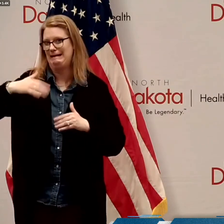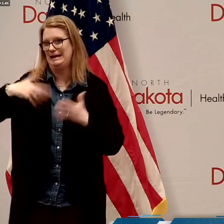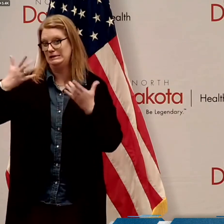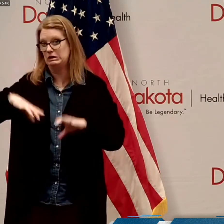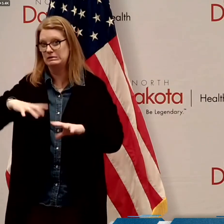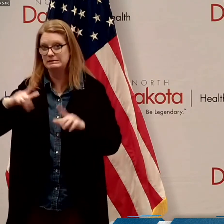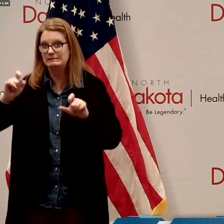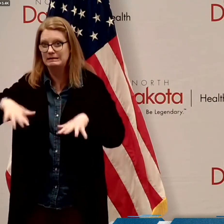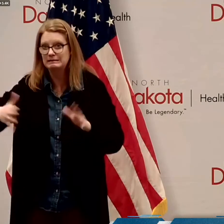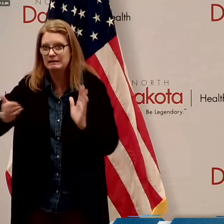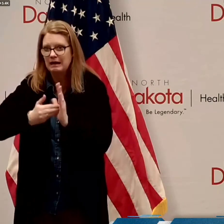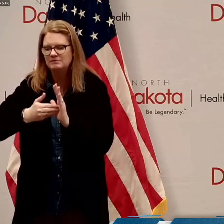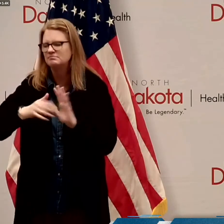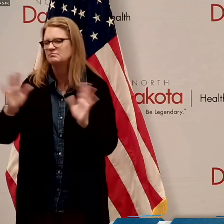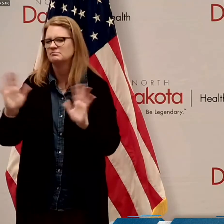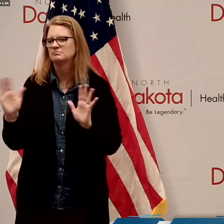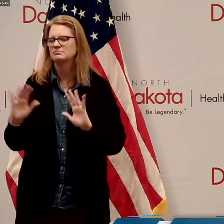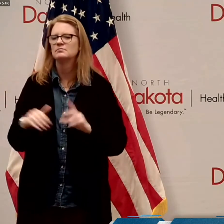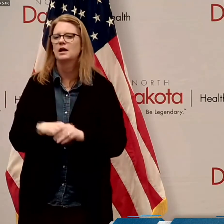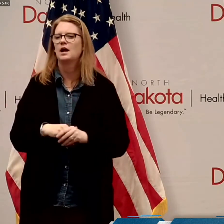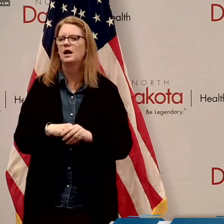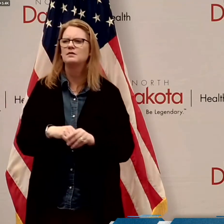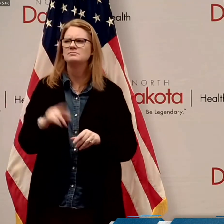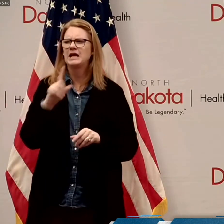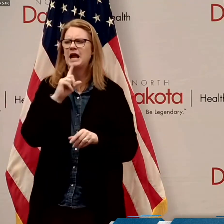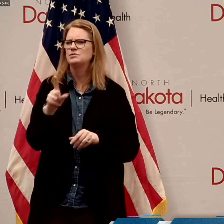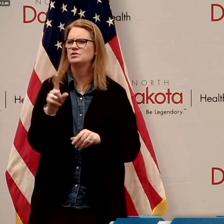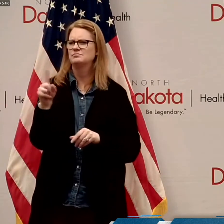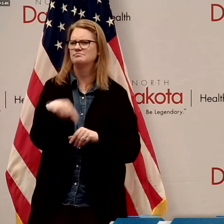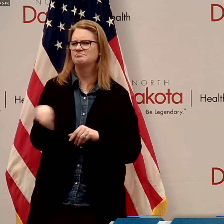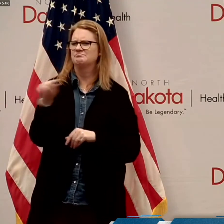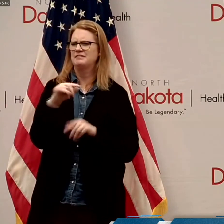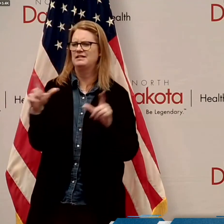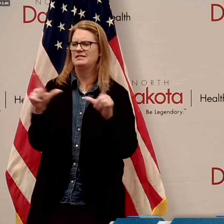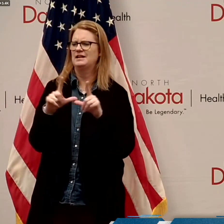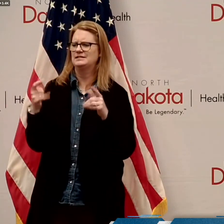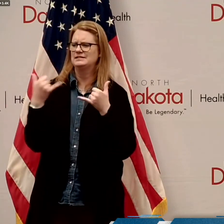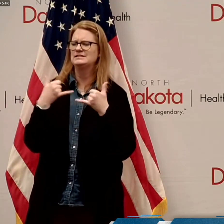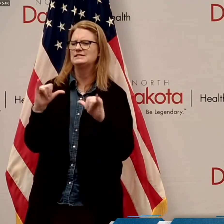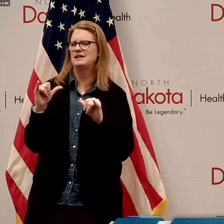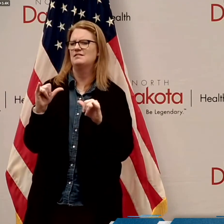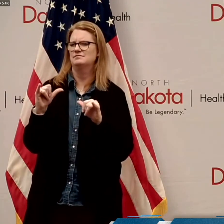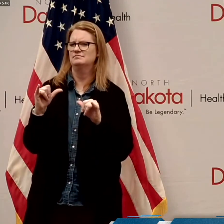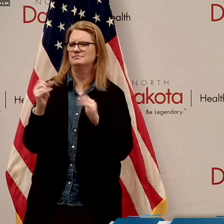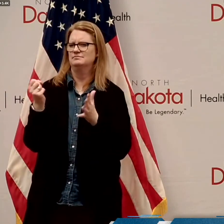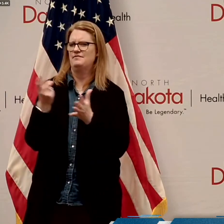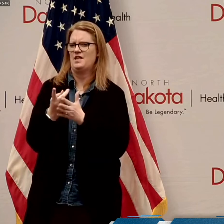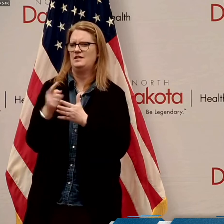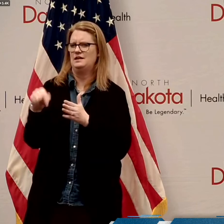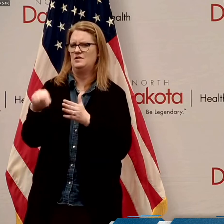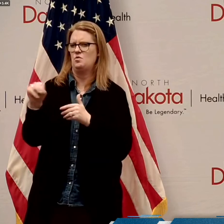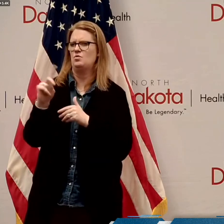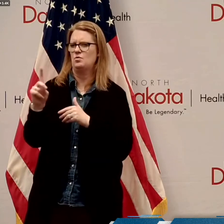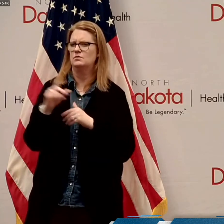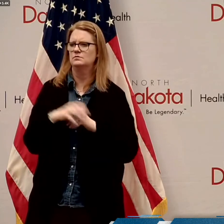their license is expired, I'm quite certain that their license is still valid in North Dakota.